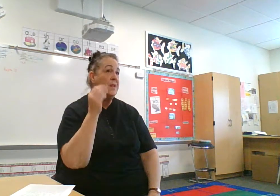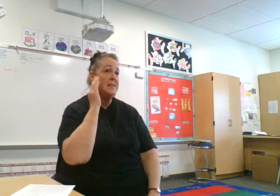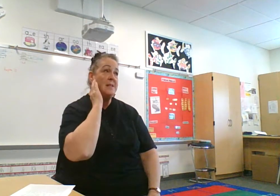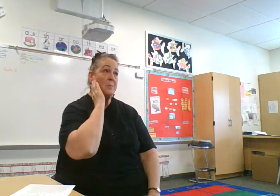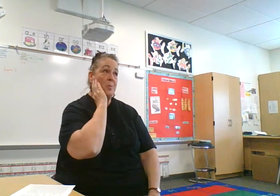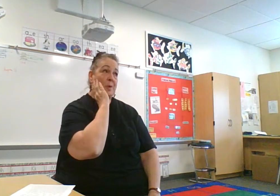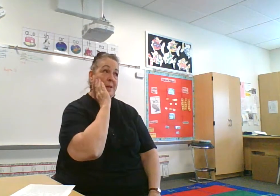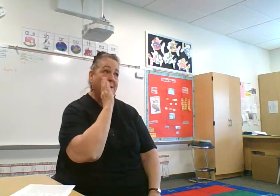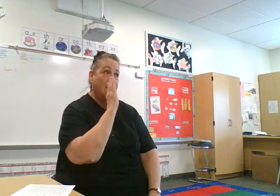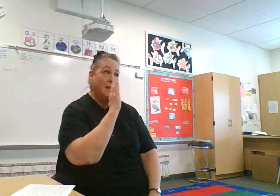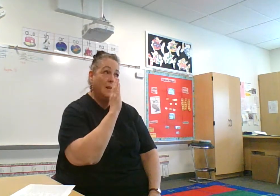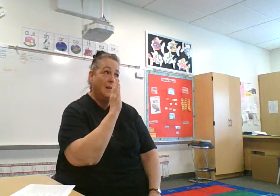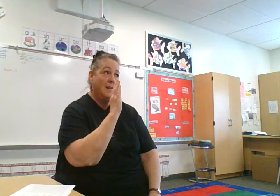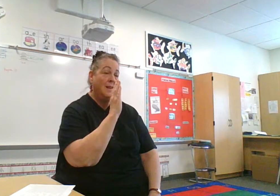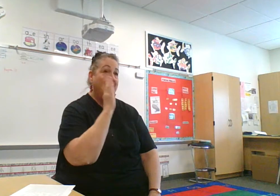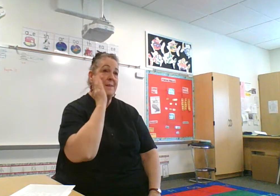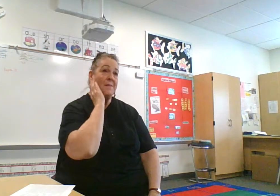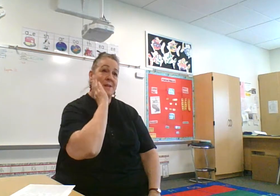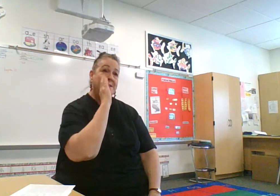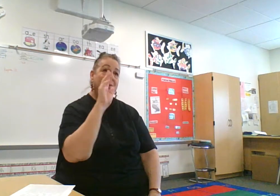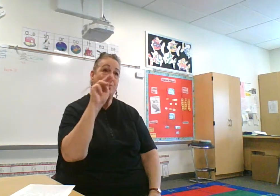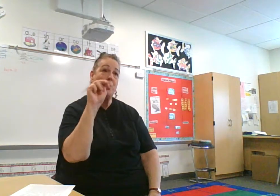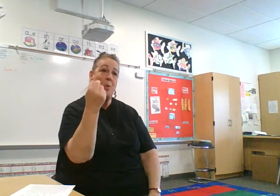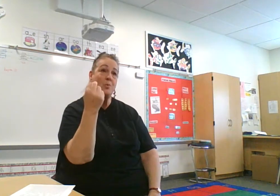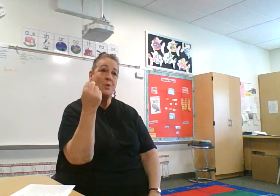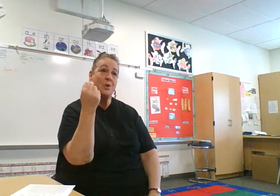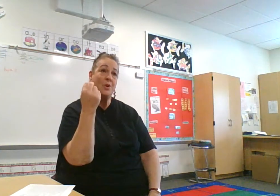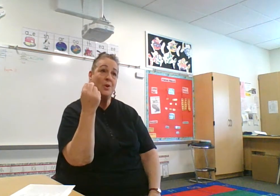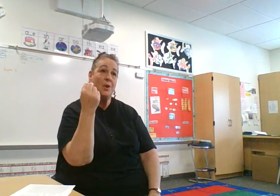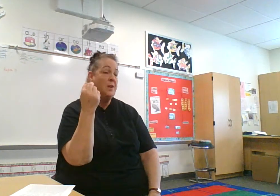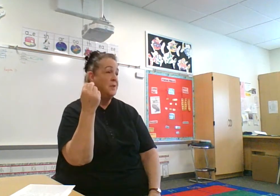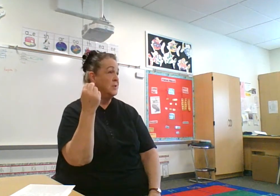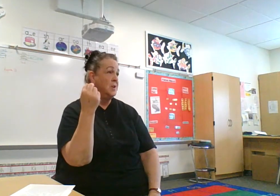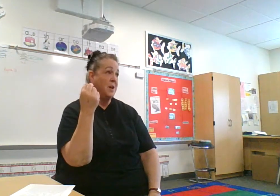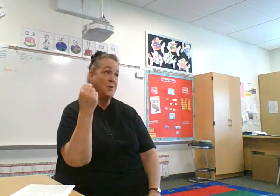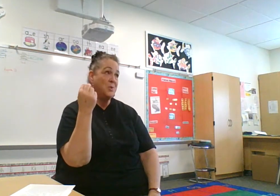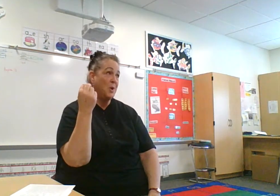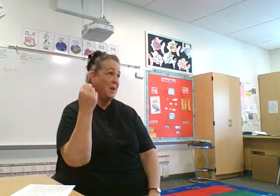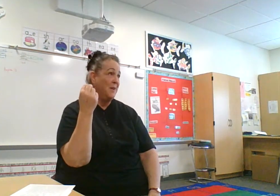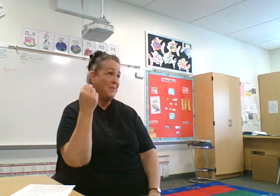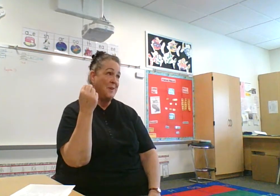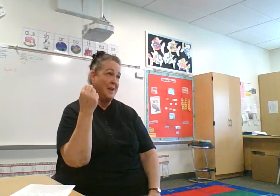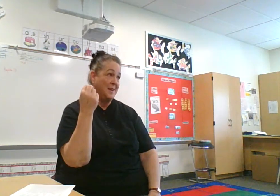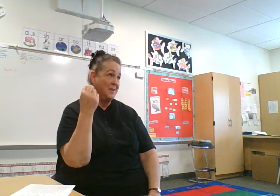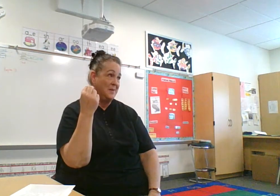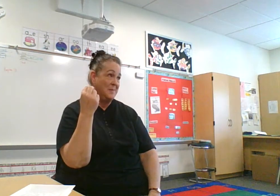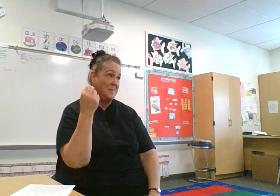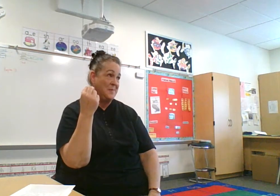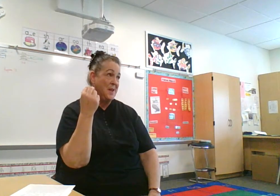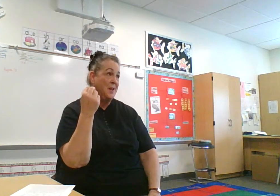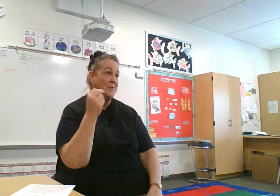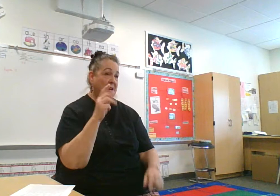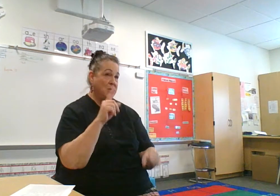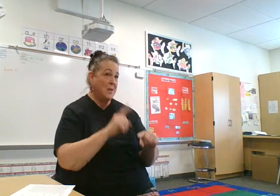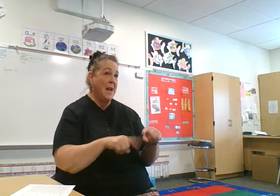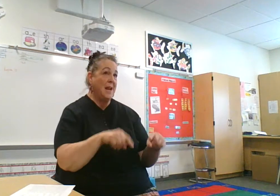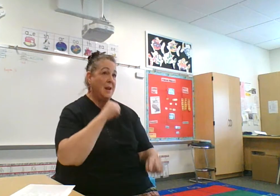is will. This is won't. There's not a shortcut for it. You've got your can't and your